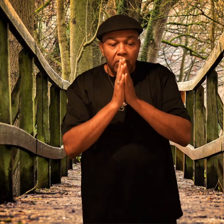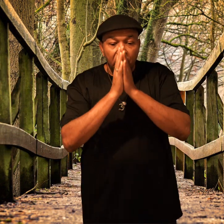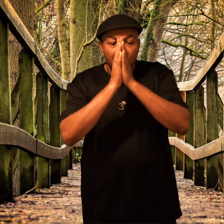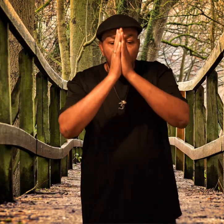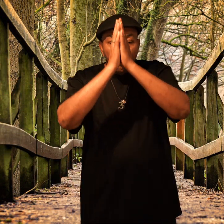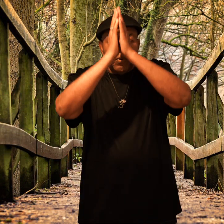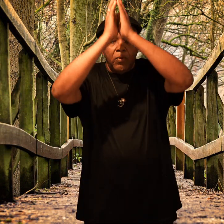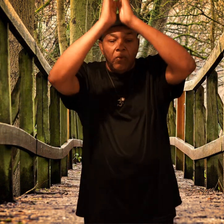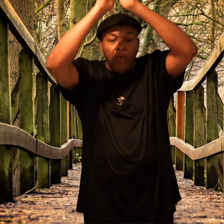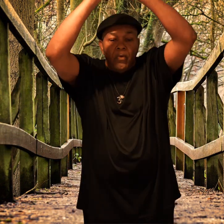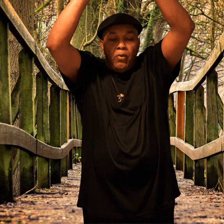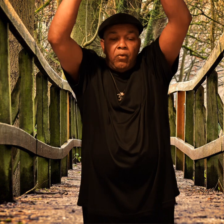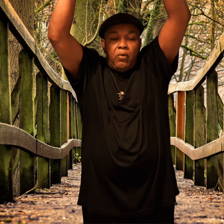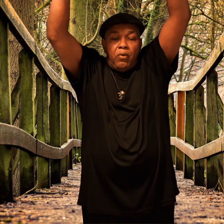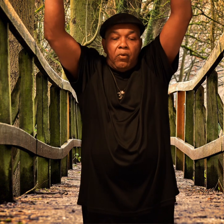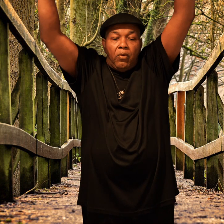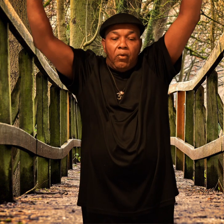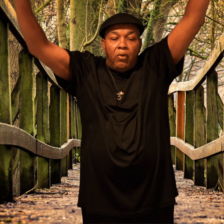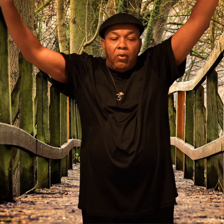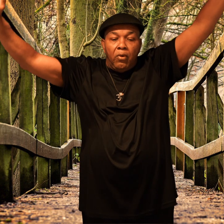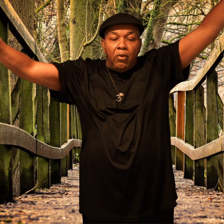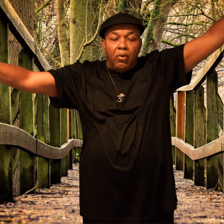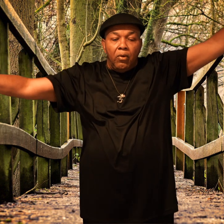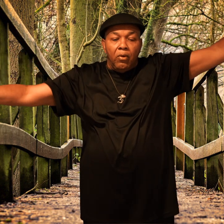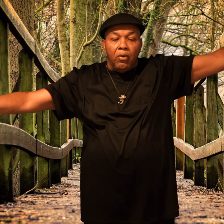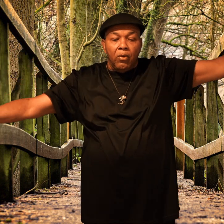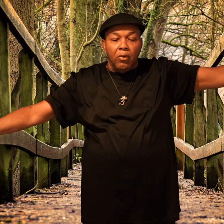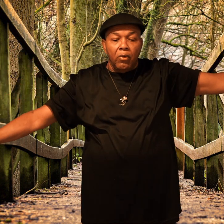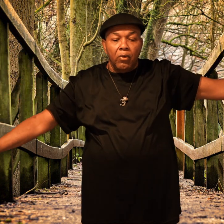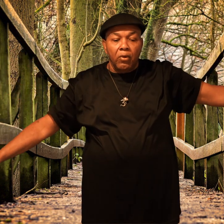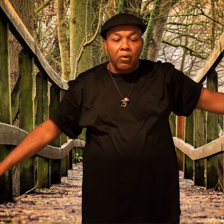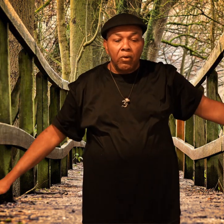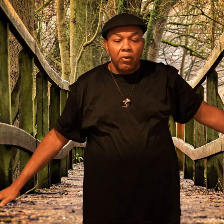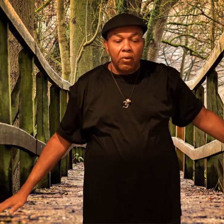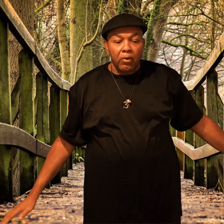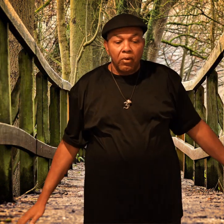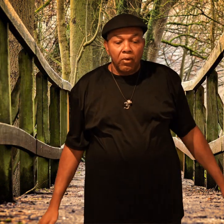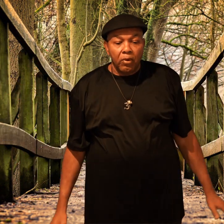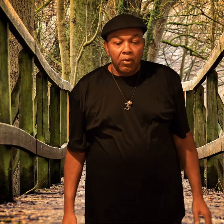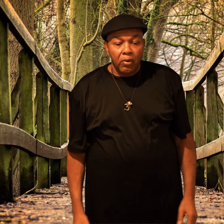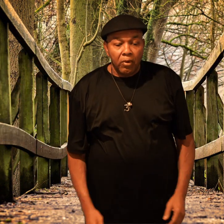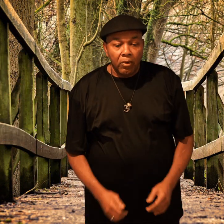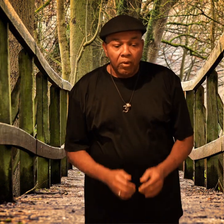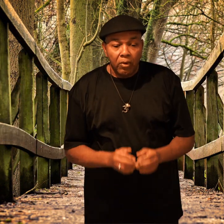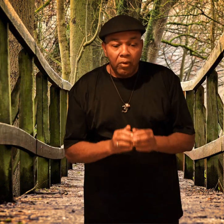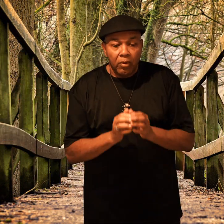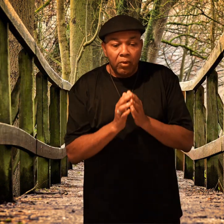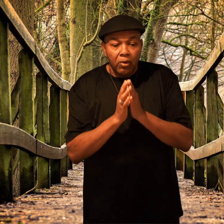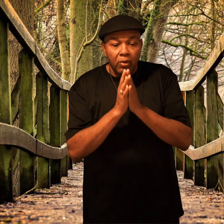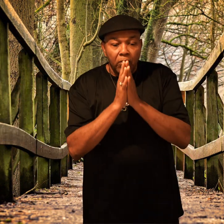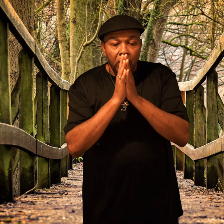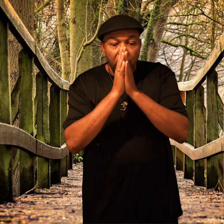Inhale as the phoenix rises up. And then exhale as you come down.